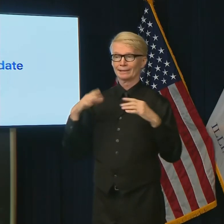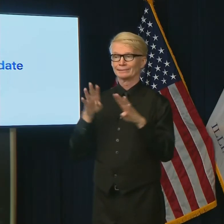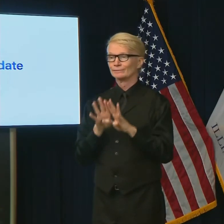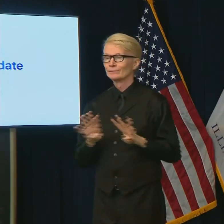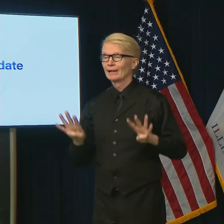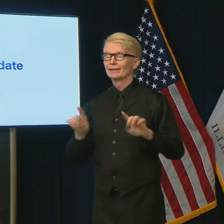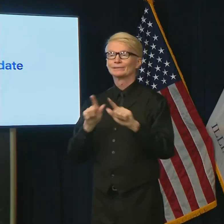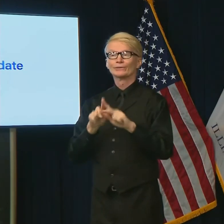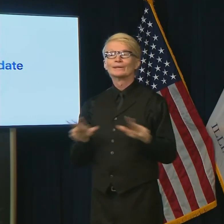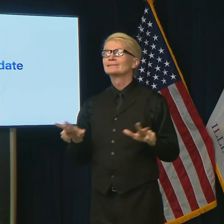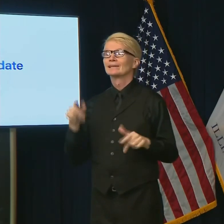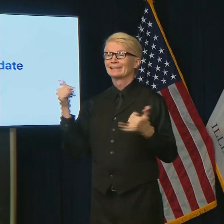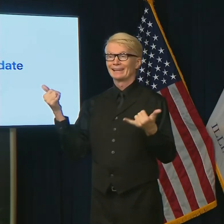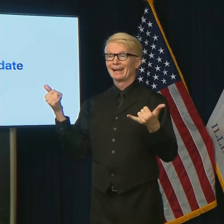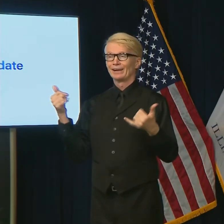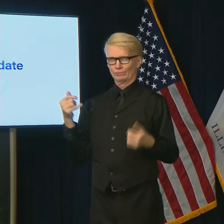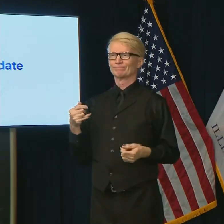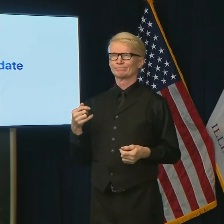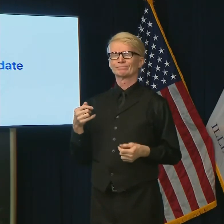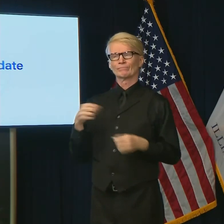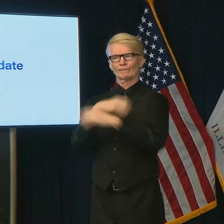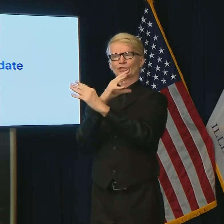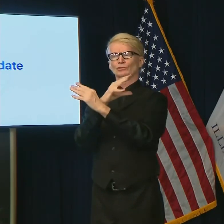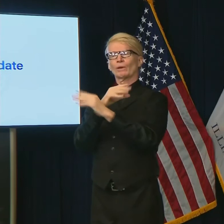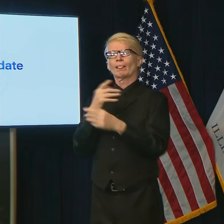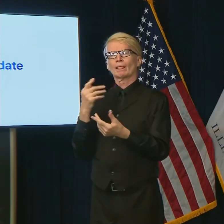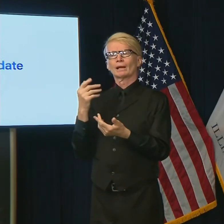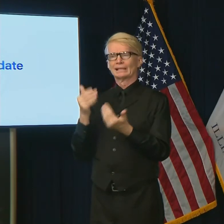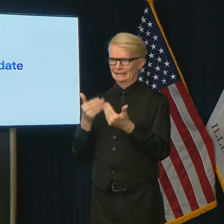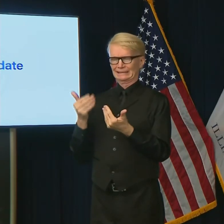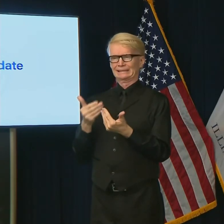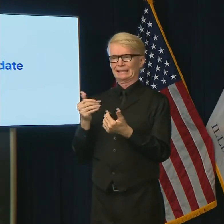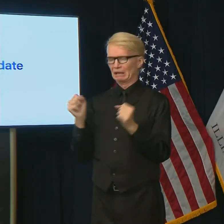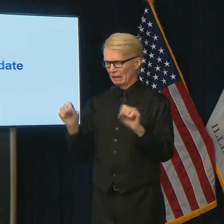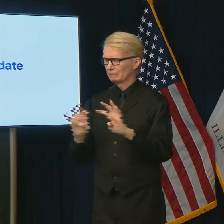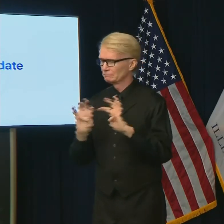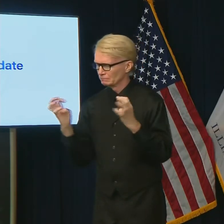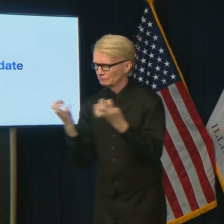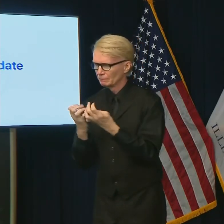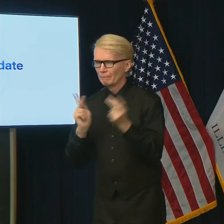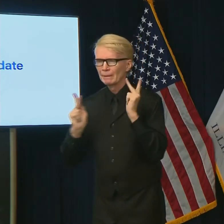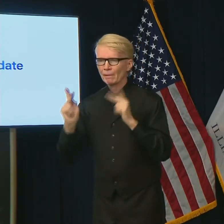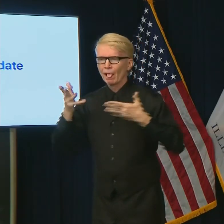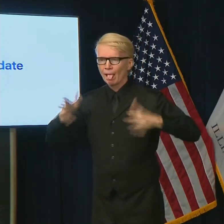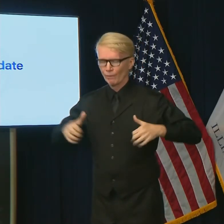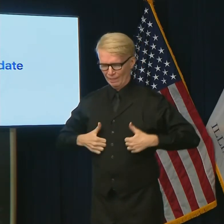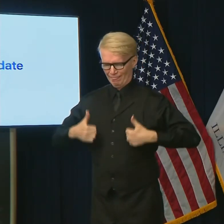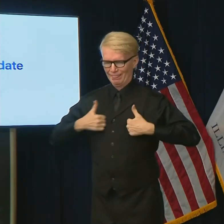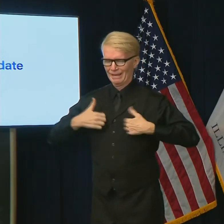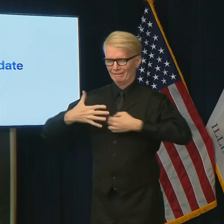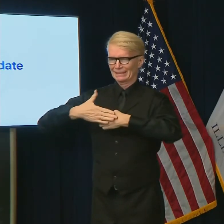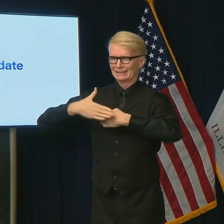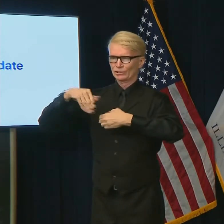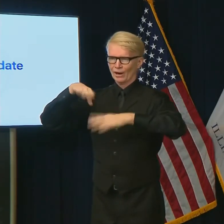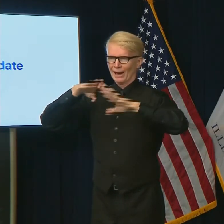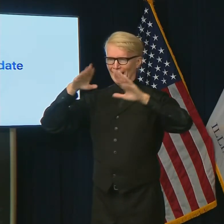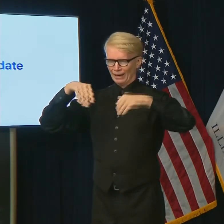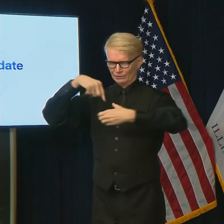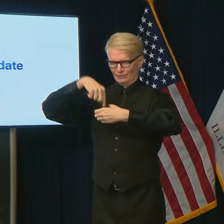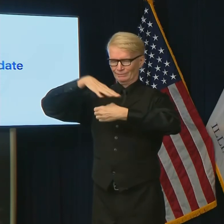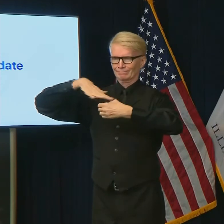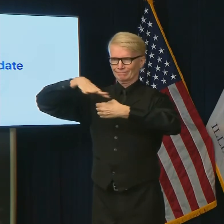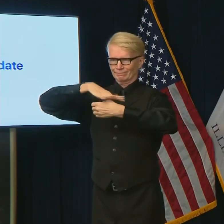still be to be virtual. We can gather and celebrate with people in our household, people whom we already live with. But if we